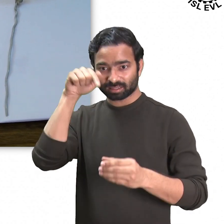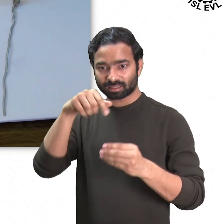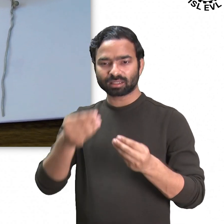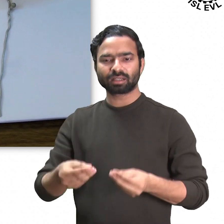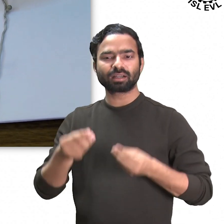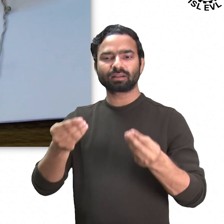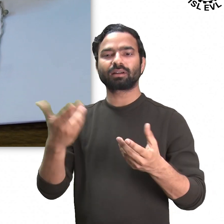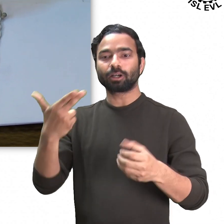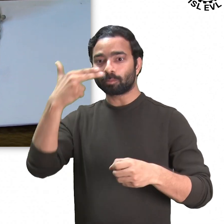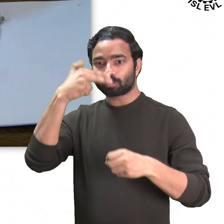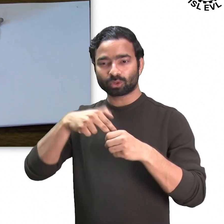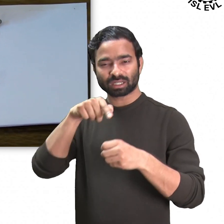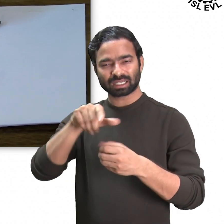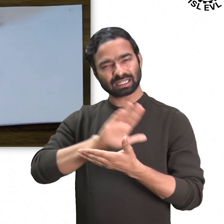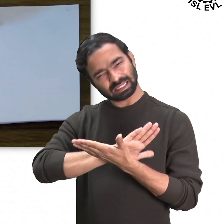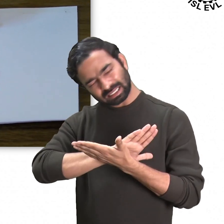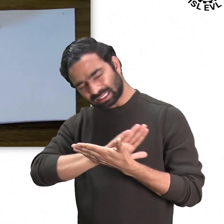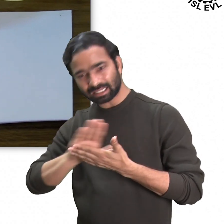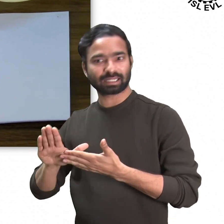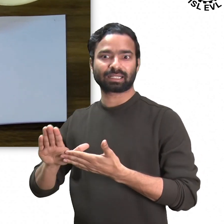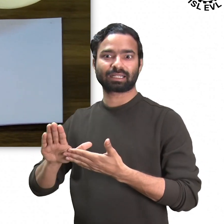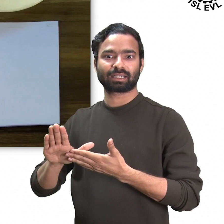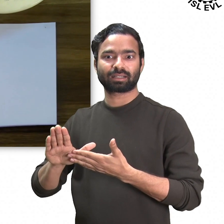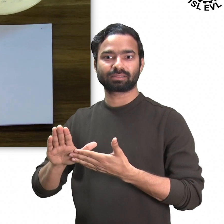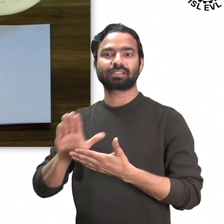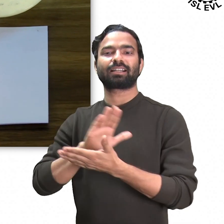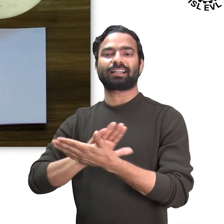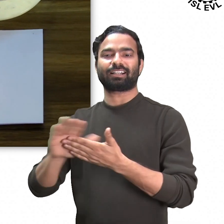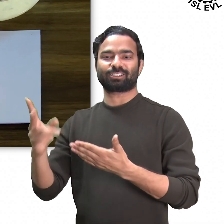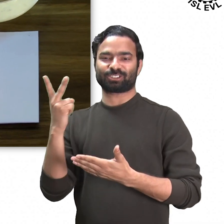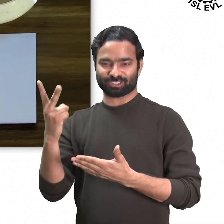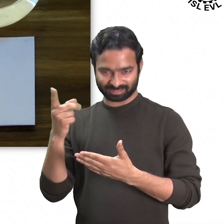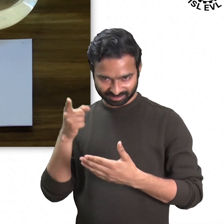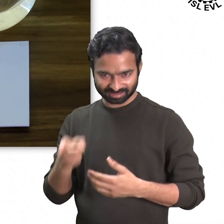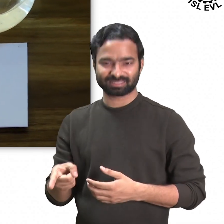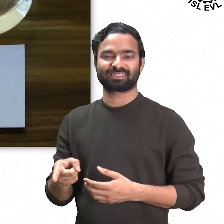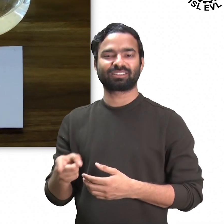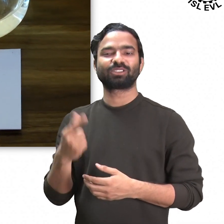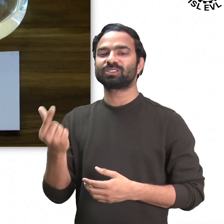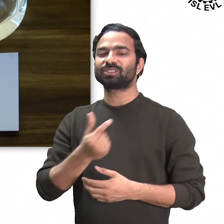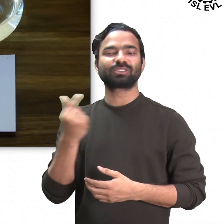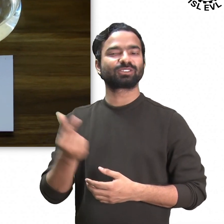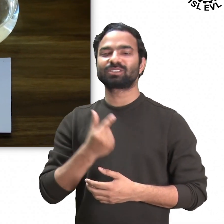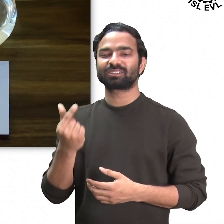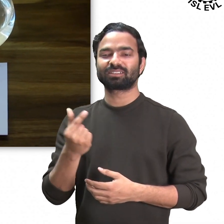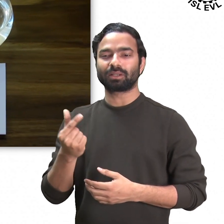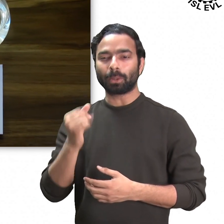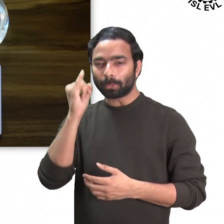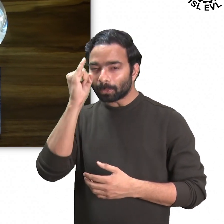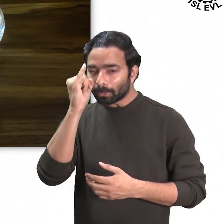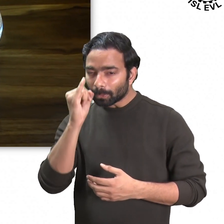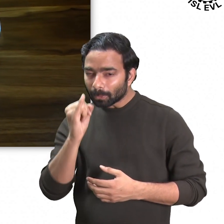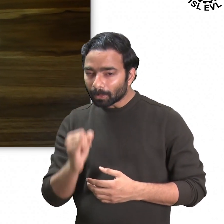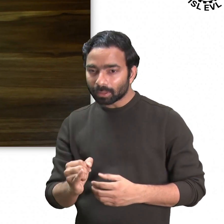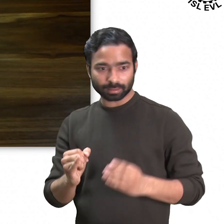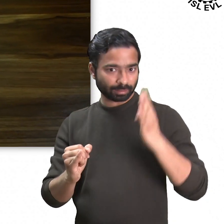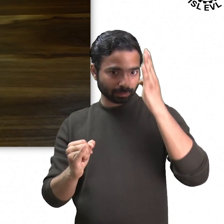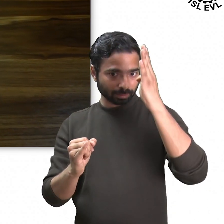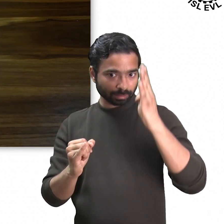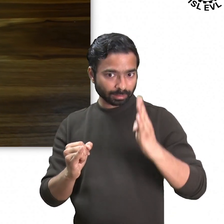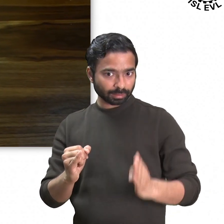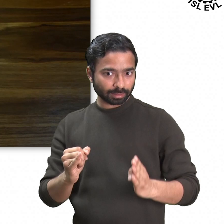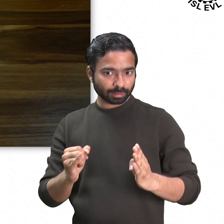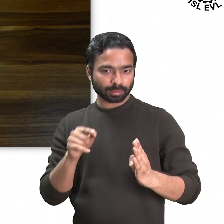we employ platinum wire as anode, platinum foil as cathode, and 1 molar sulfuric acid as the electrolyte.